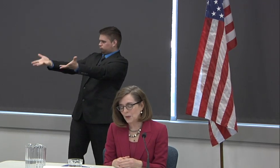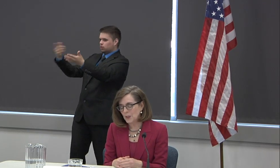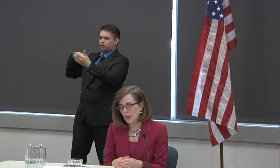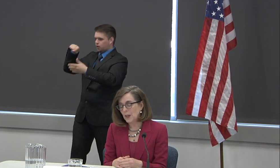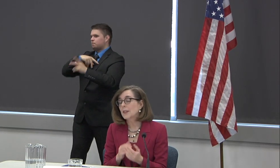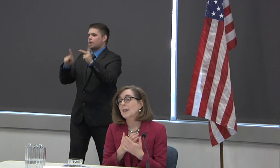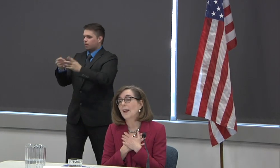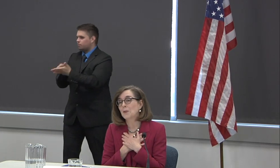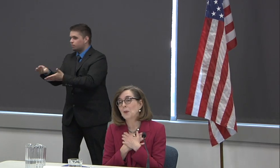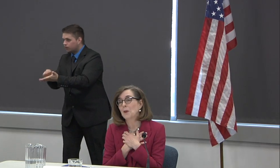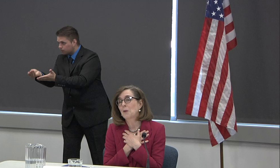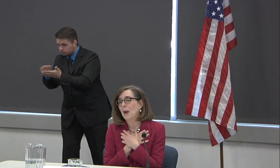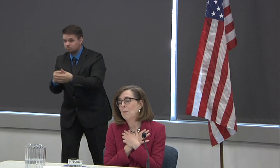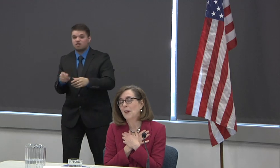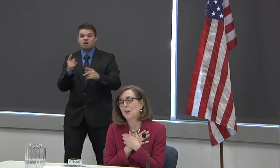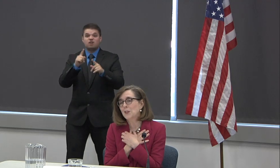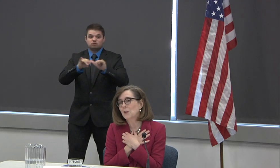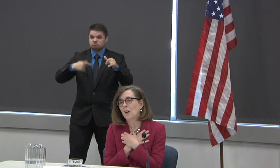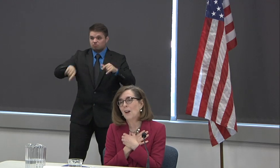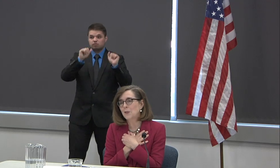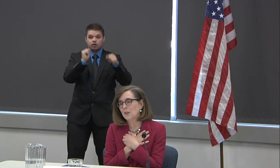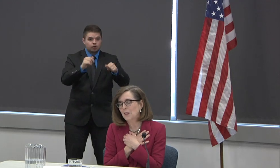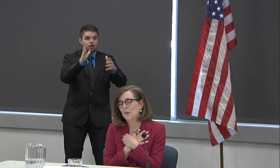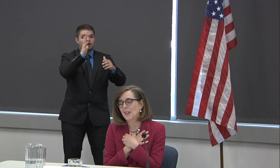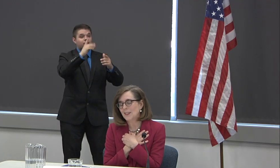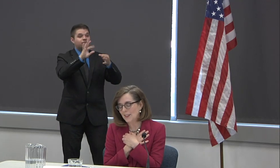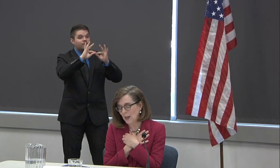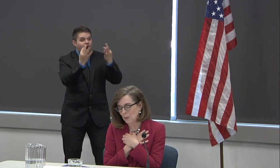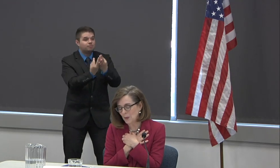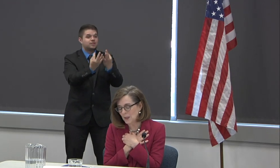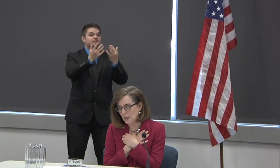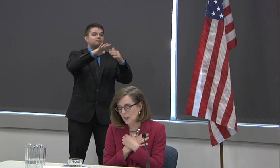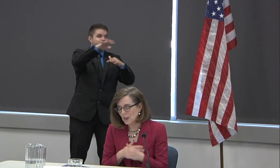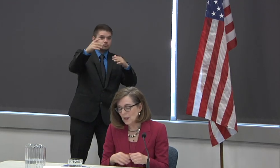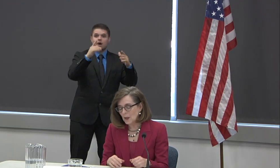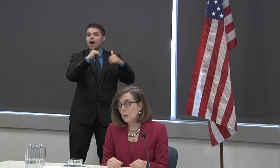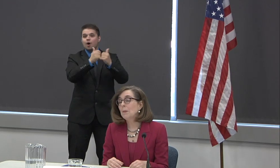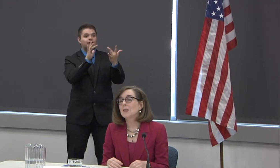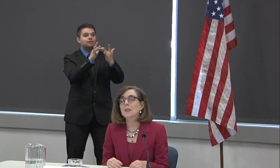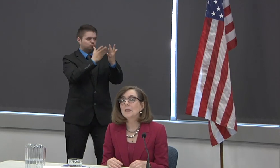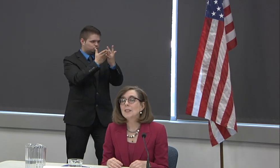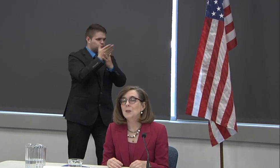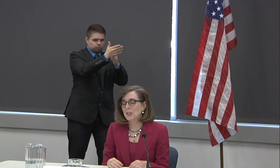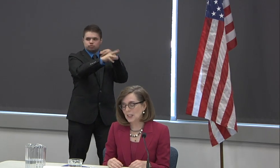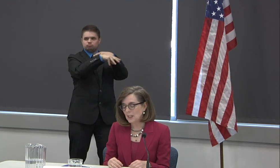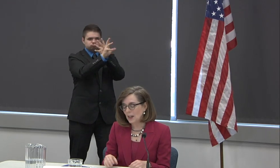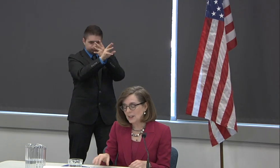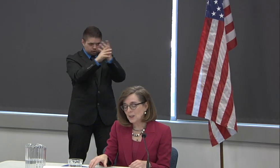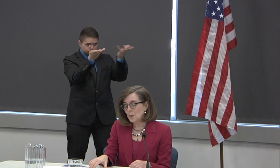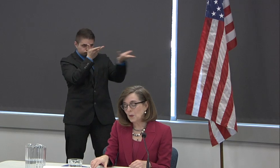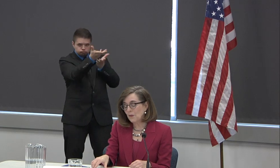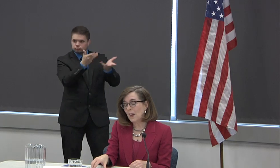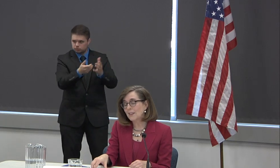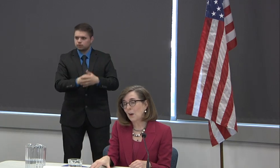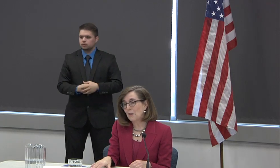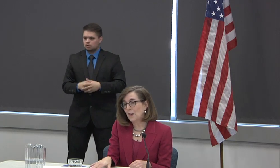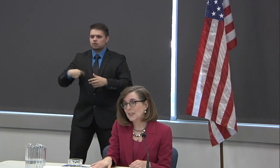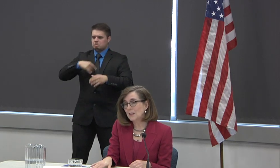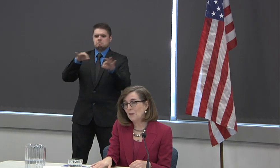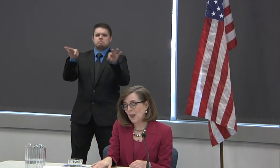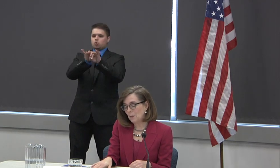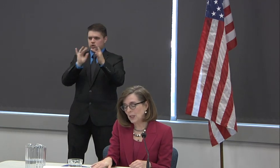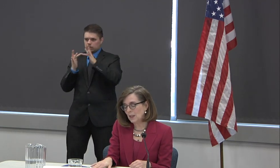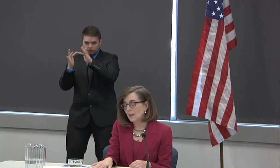calls to connect with our grandparents and our elderly friends and neighbors. We must continue to connect with our friends